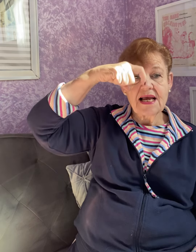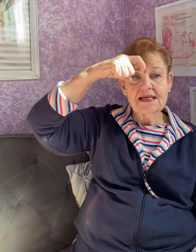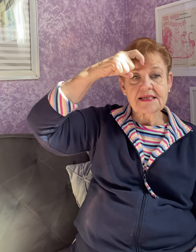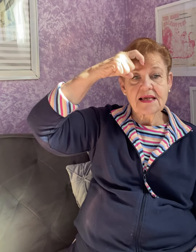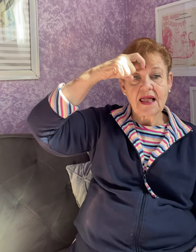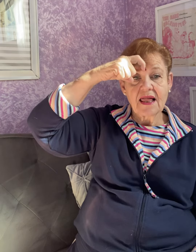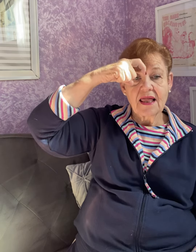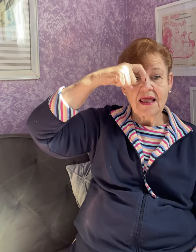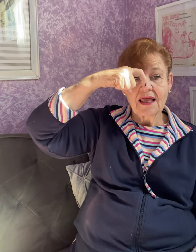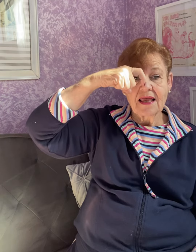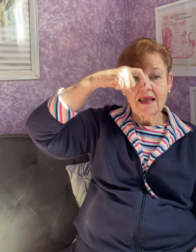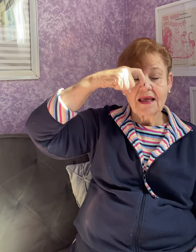wise